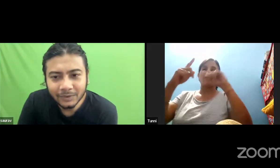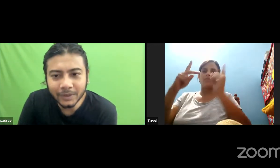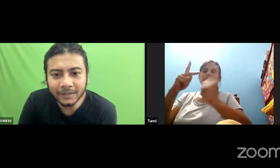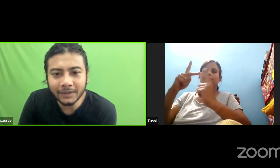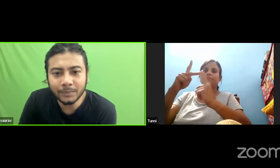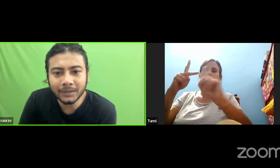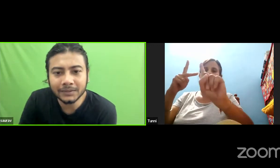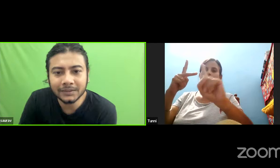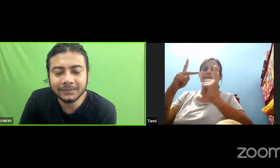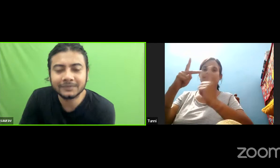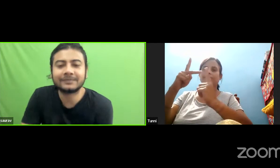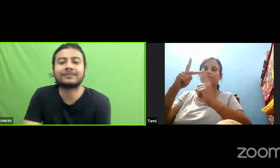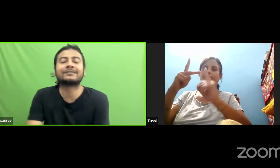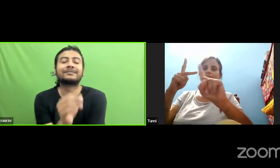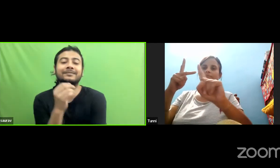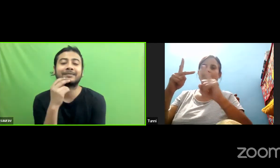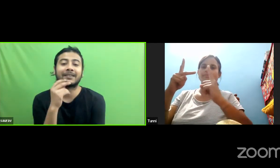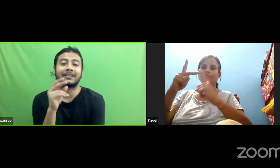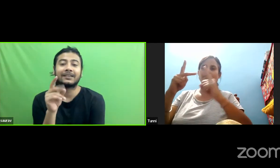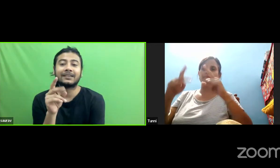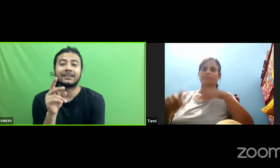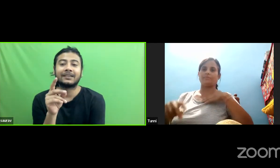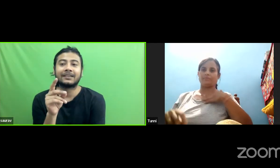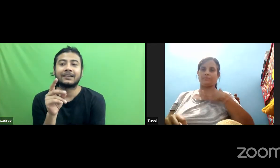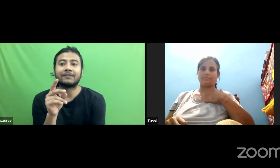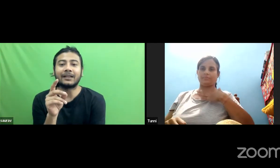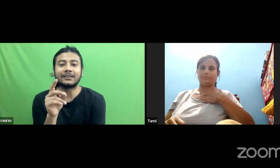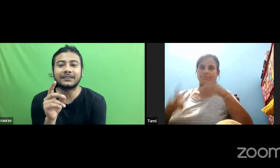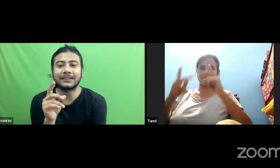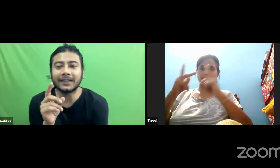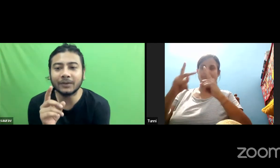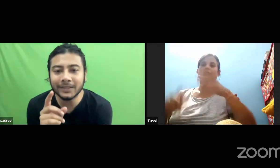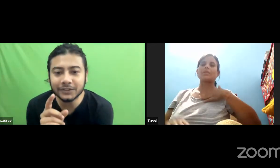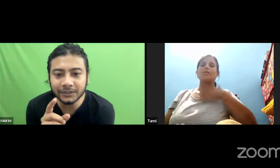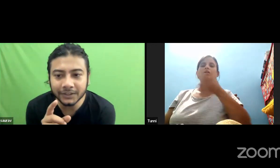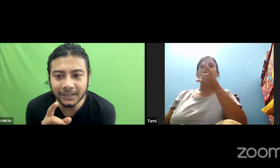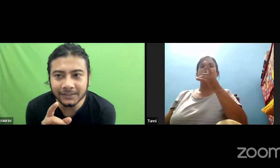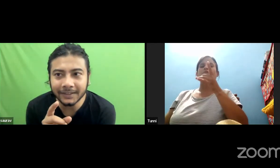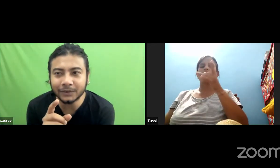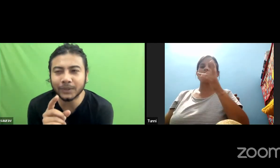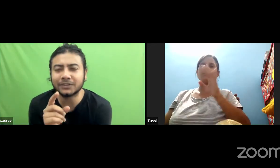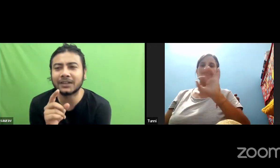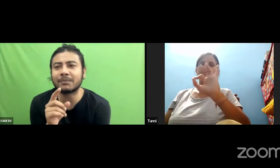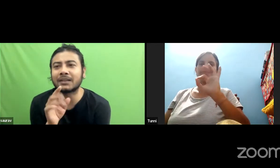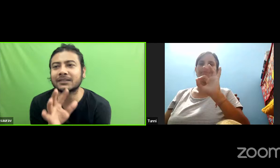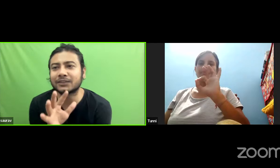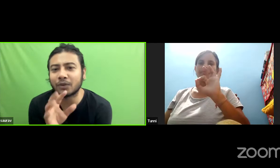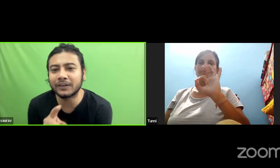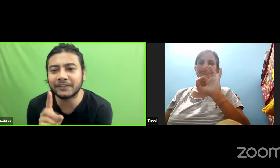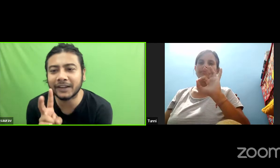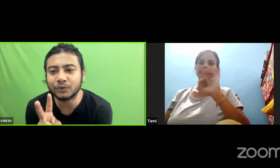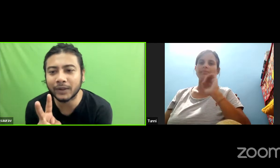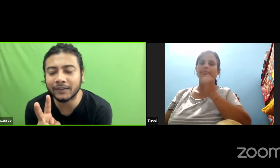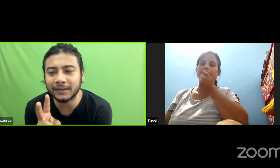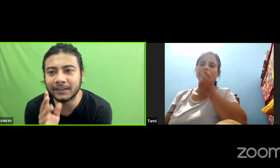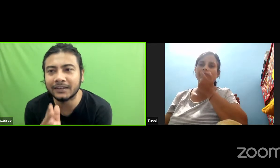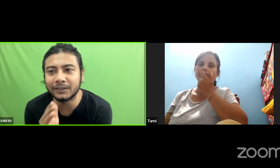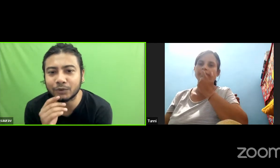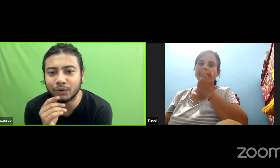Okay, thank you, Mataji. Just Saurav, I just want to share a small Mataji, screen. second question. She has a second question, and Mataji, it's already 5:12. I really need to go.